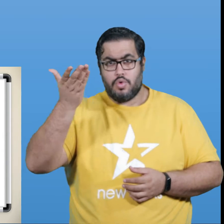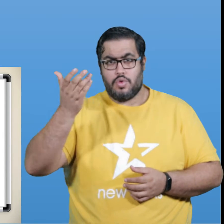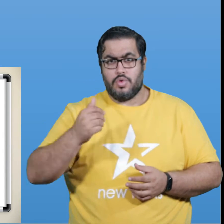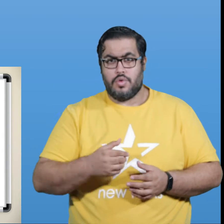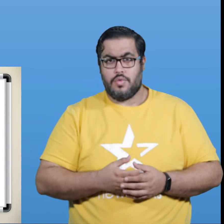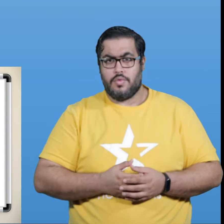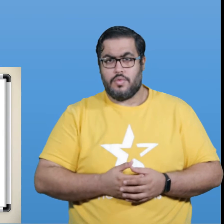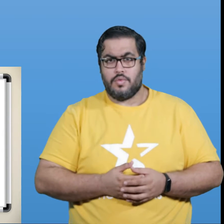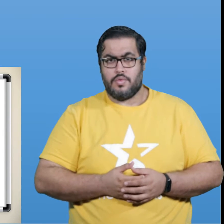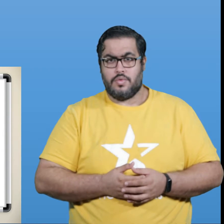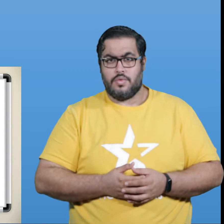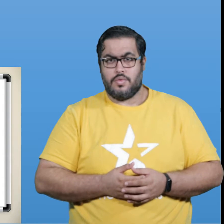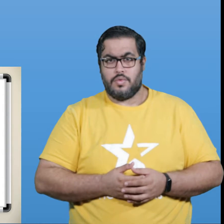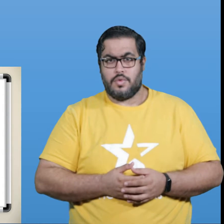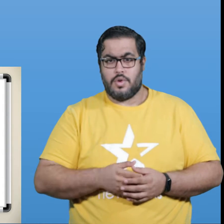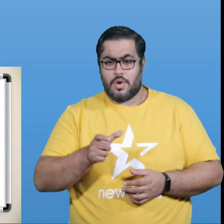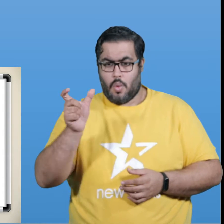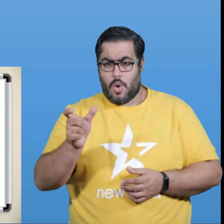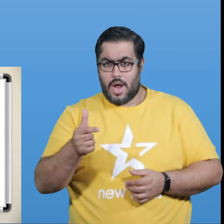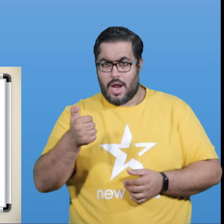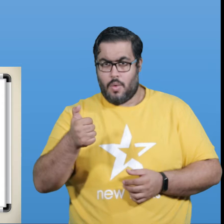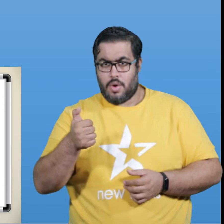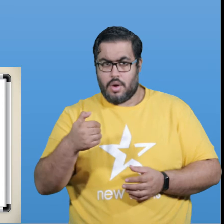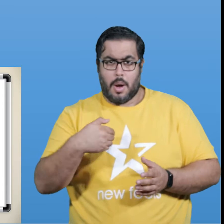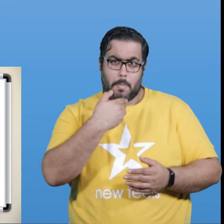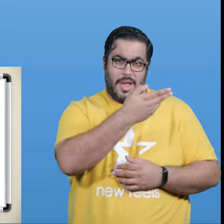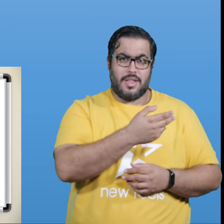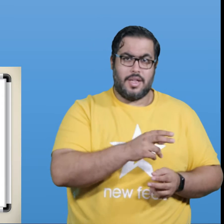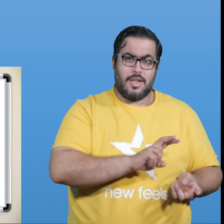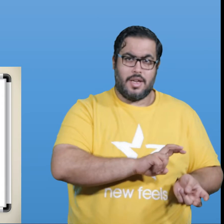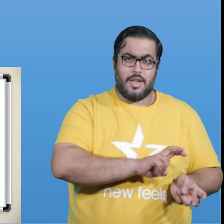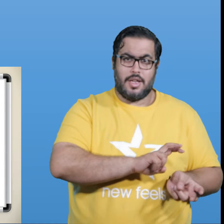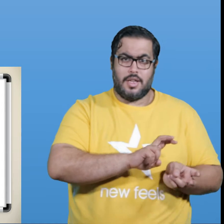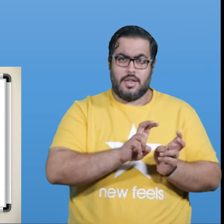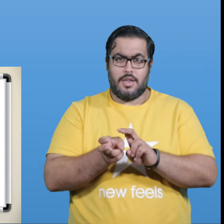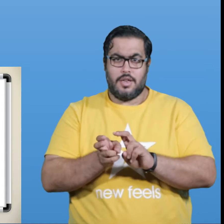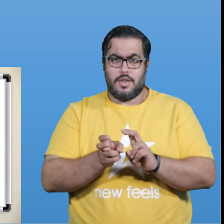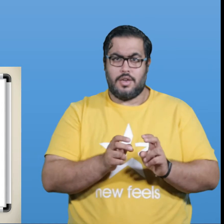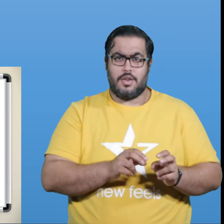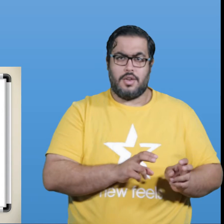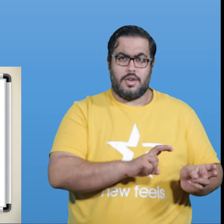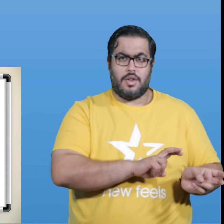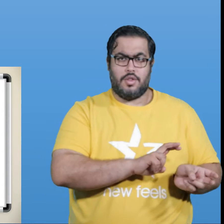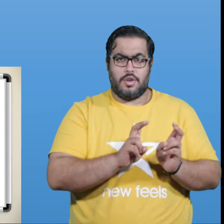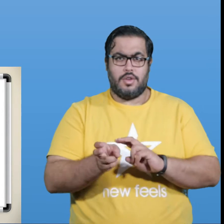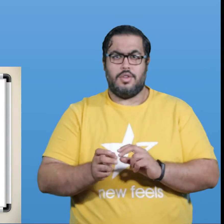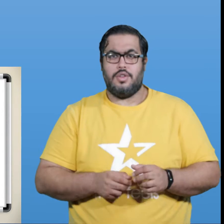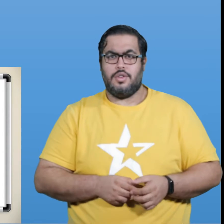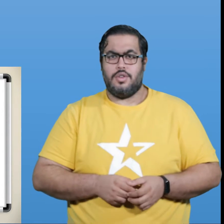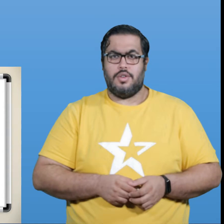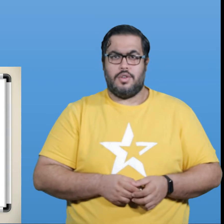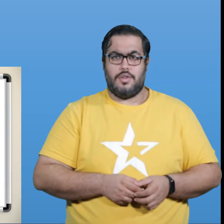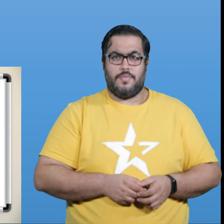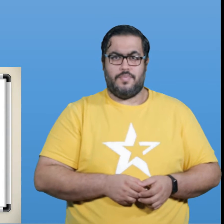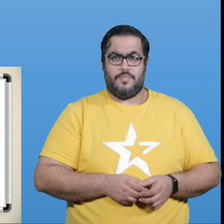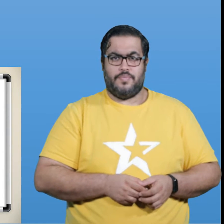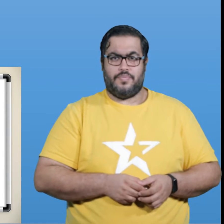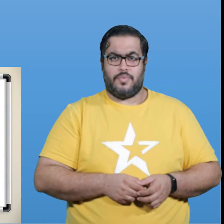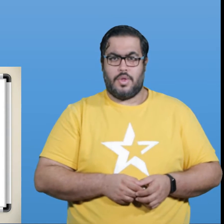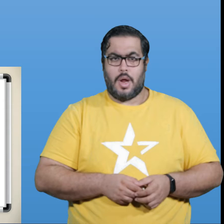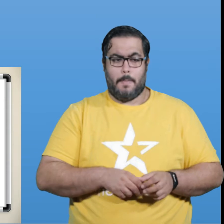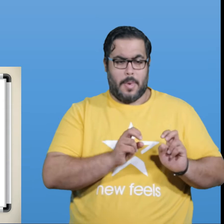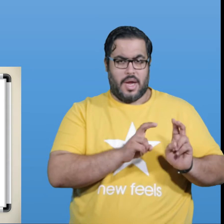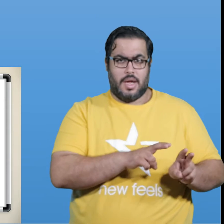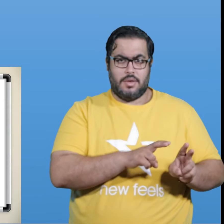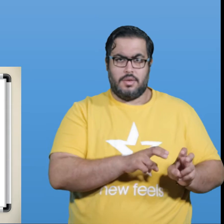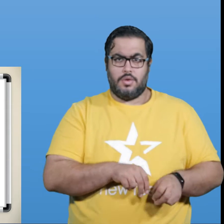he became a millionaire. So he transitioned, the process or a period of changing from one state